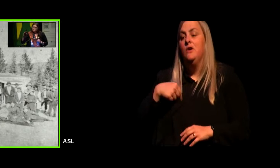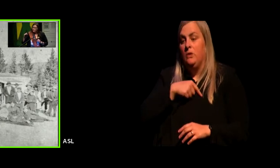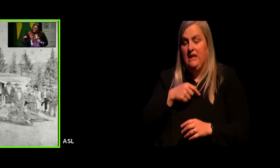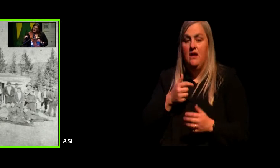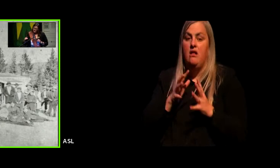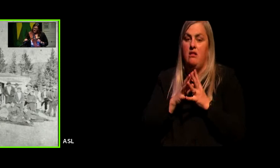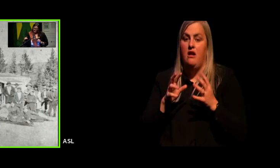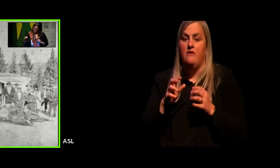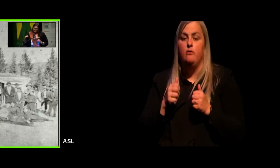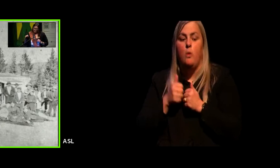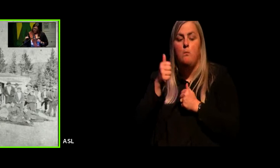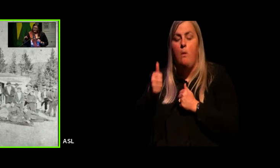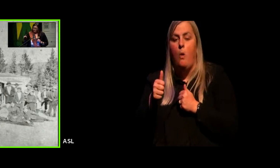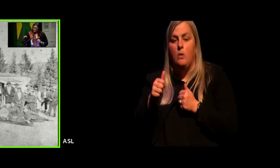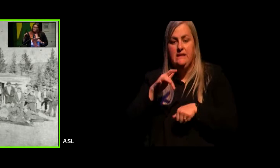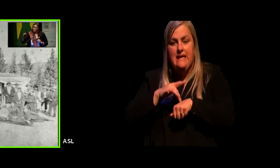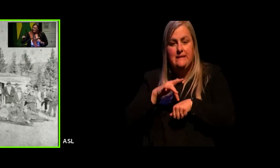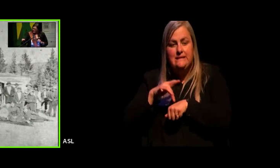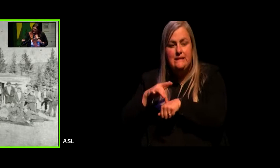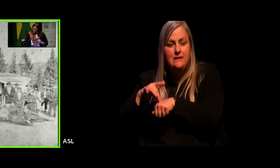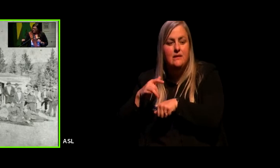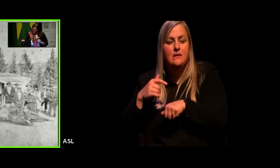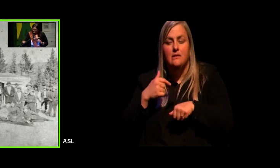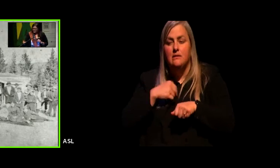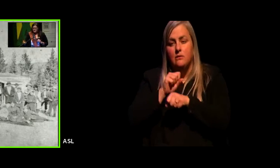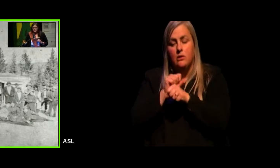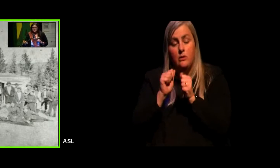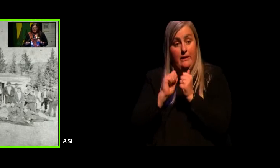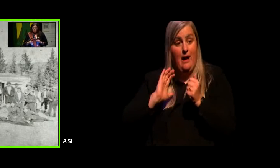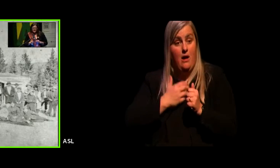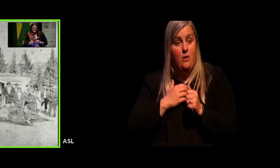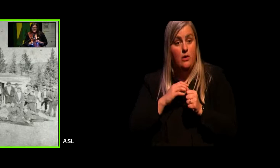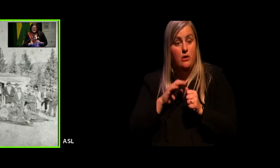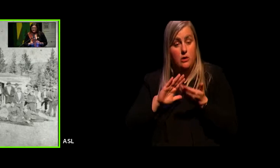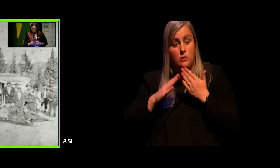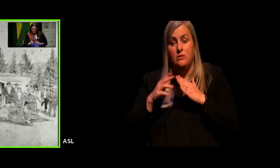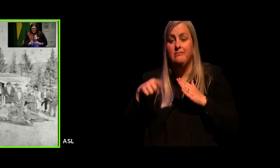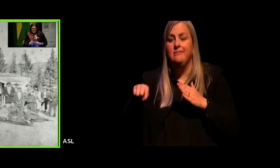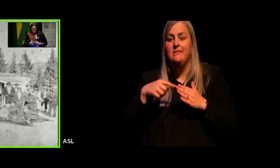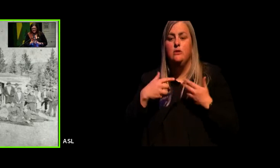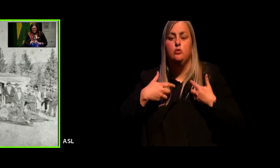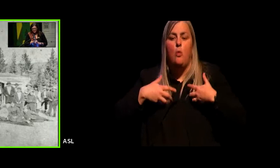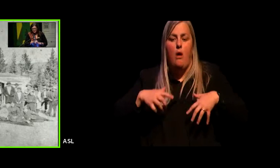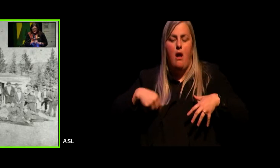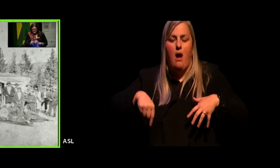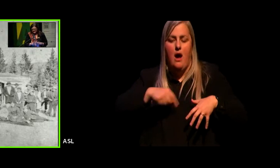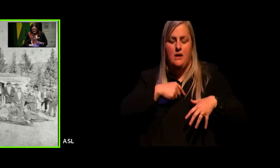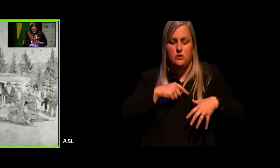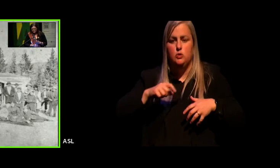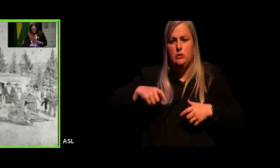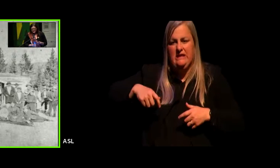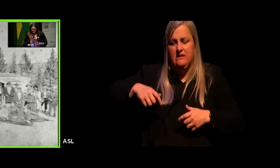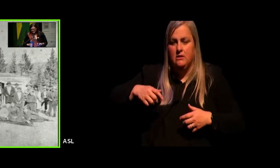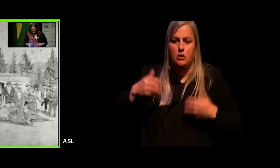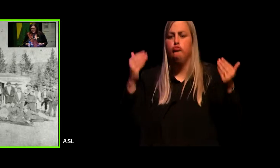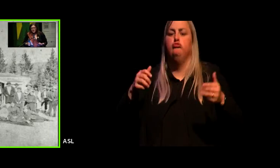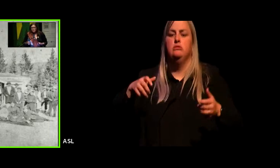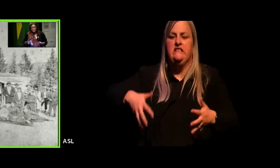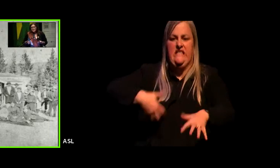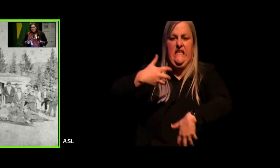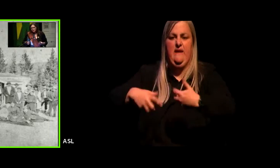because one of the things that I've certainly learned from working with our communities is they don't want us to dig first. That's not the first instinct. Don't dig stuff